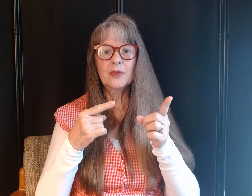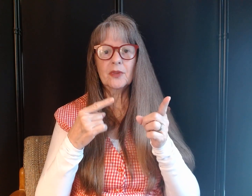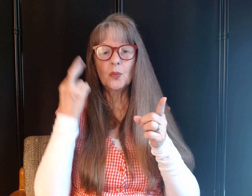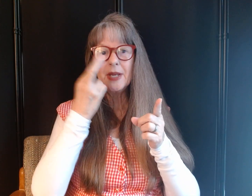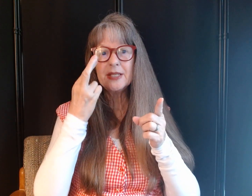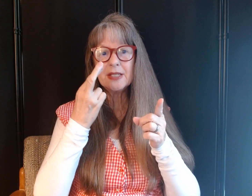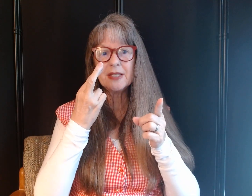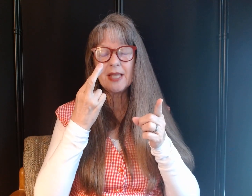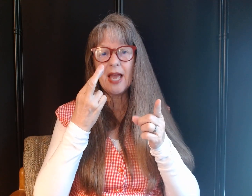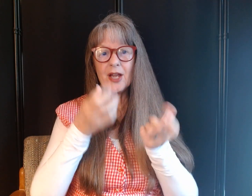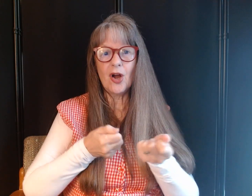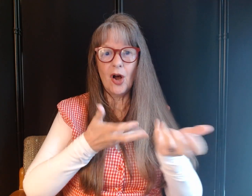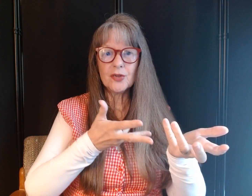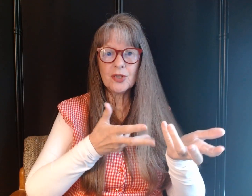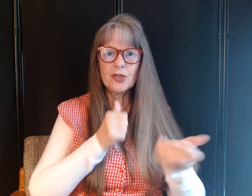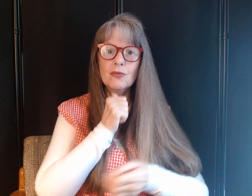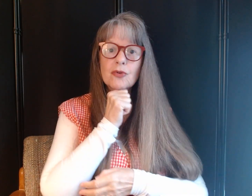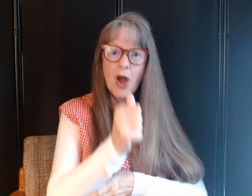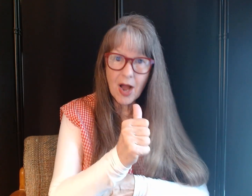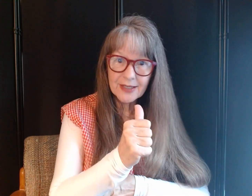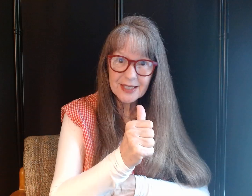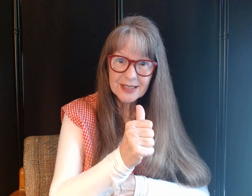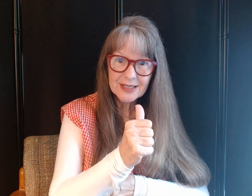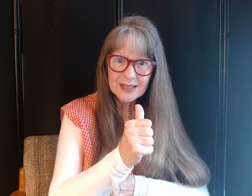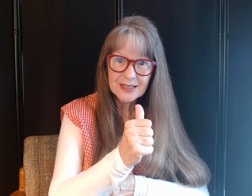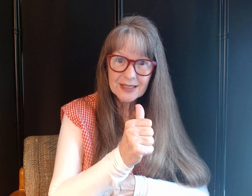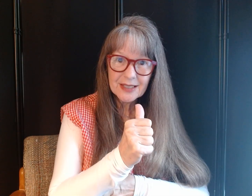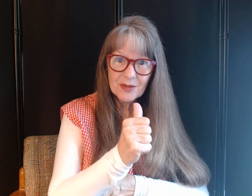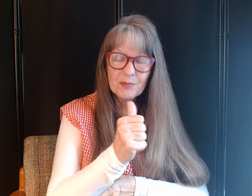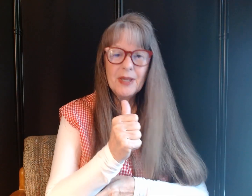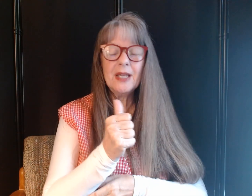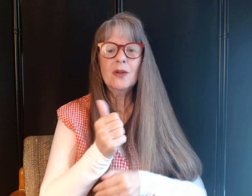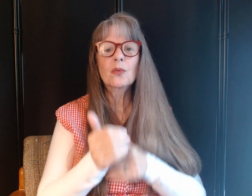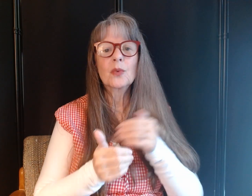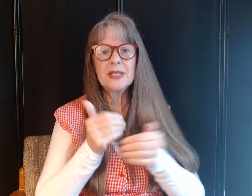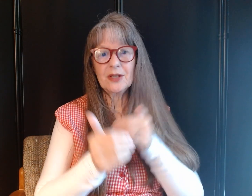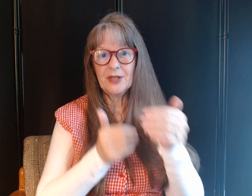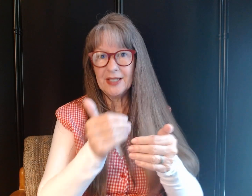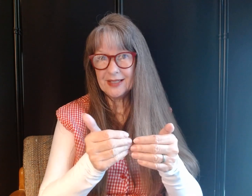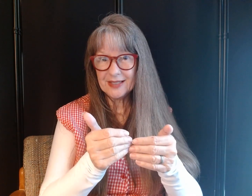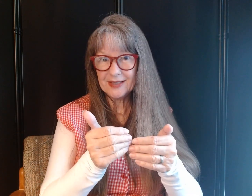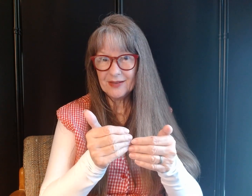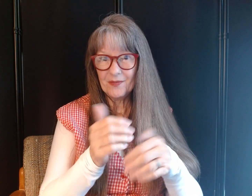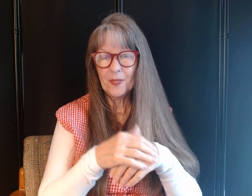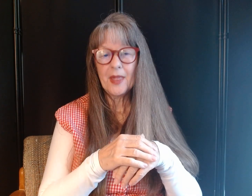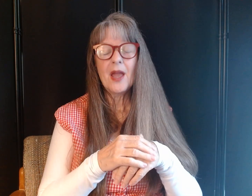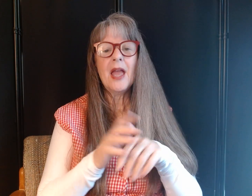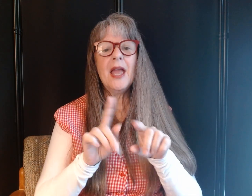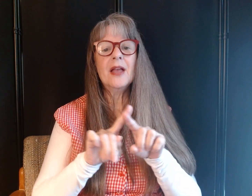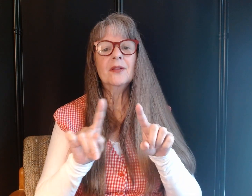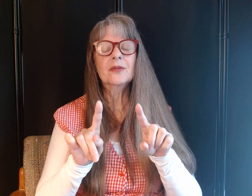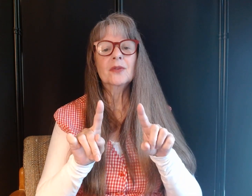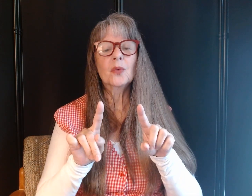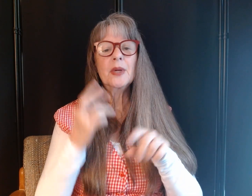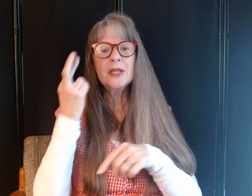the reasons that cause us to not be resilient, and the